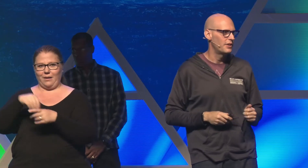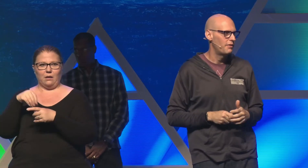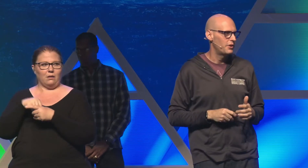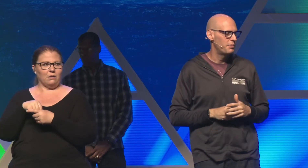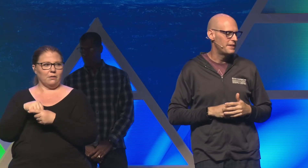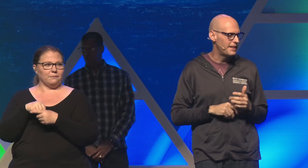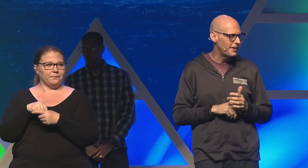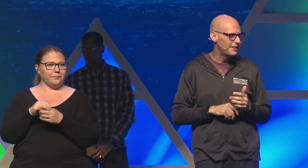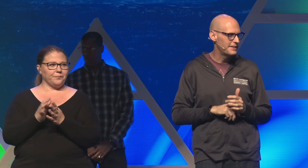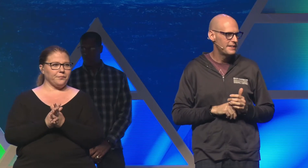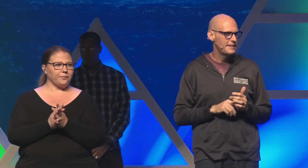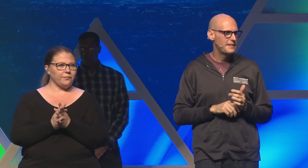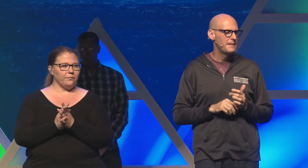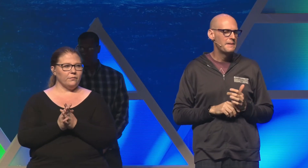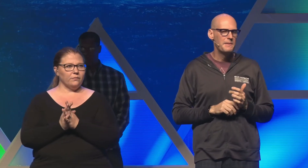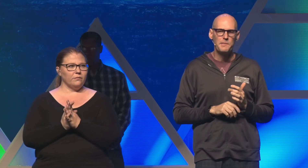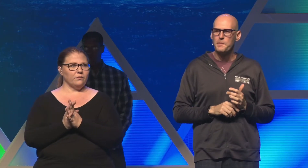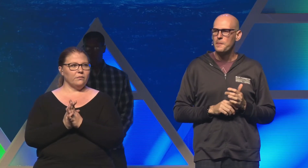giving envelope in there.